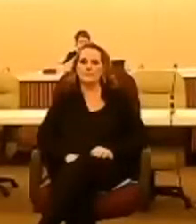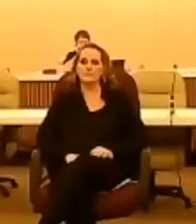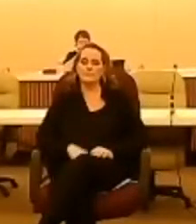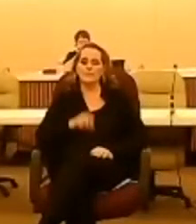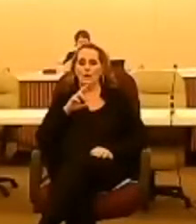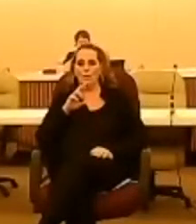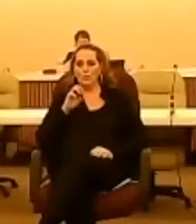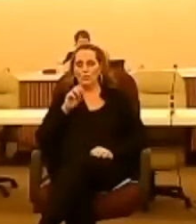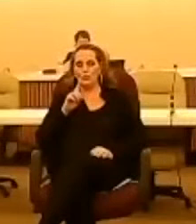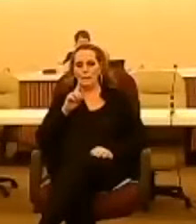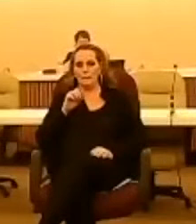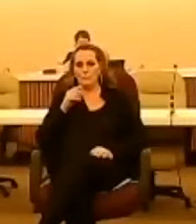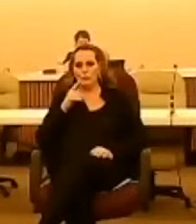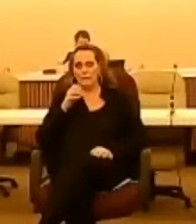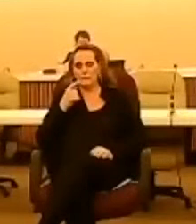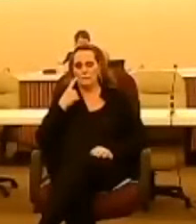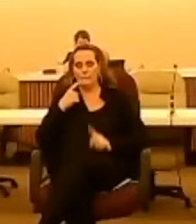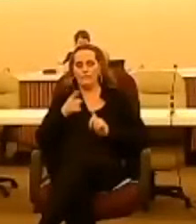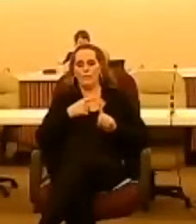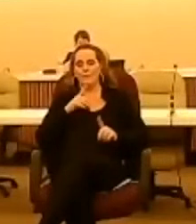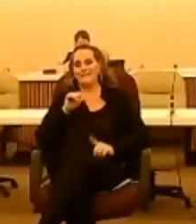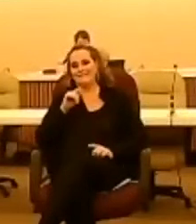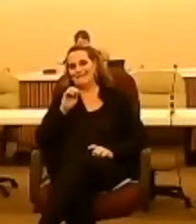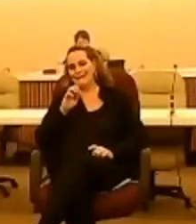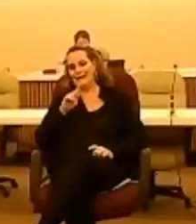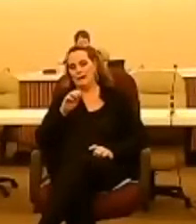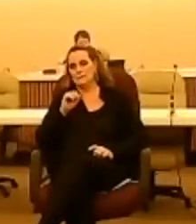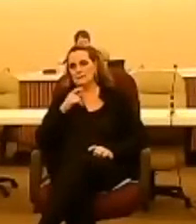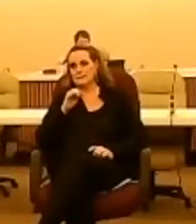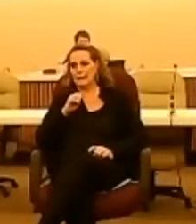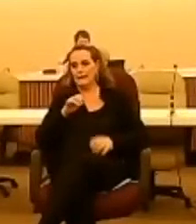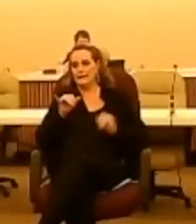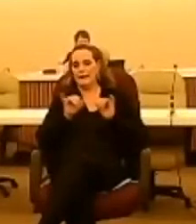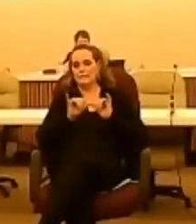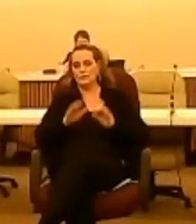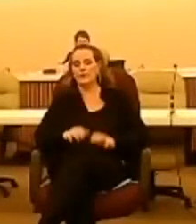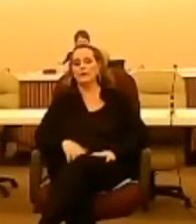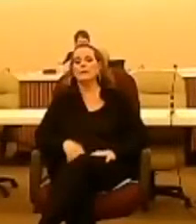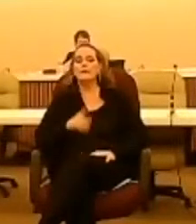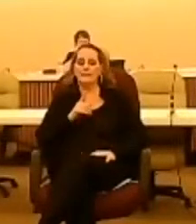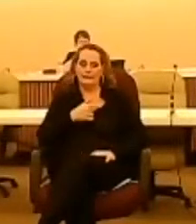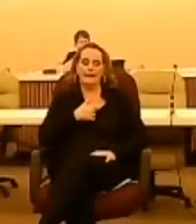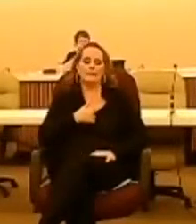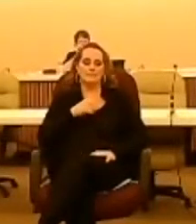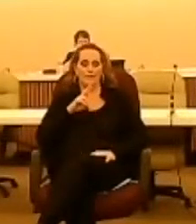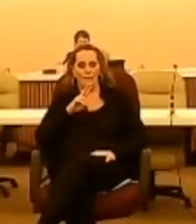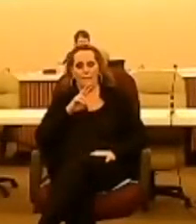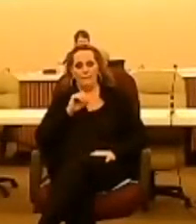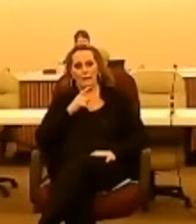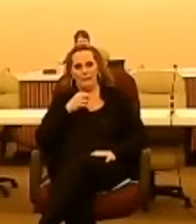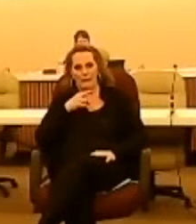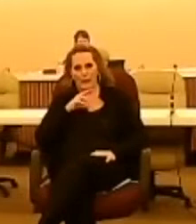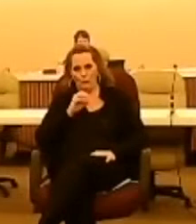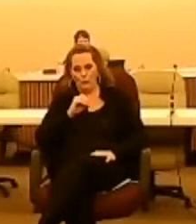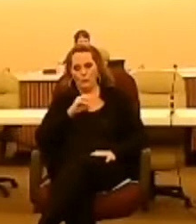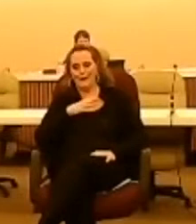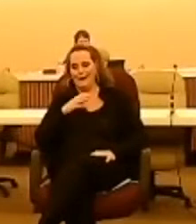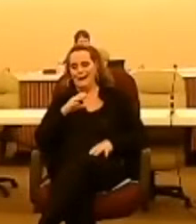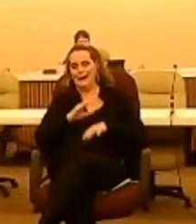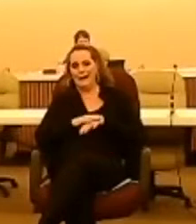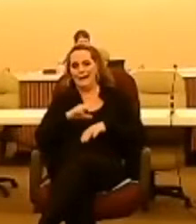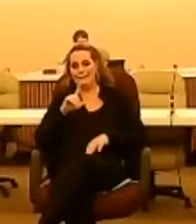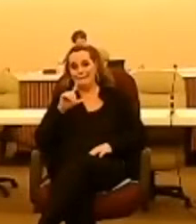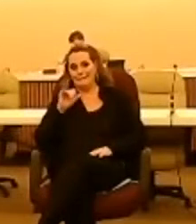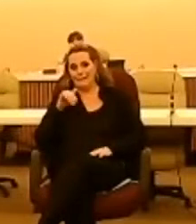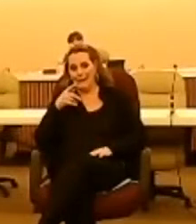Rod Prosser from Lakeside Engineering. Yes, he has the Valero in Lyle, and he has a Shamrock on Emerson